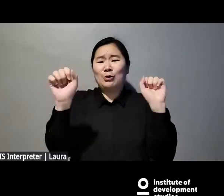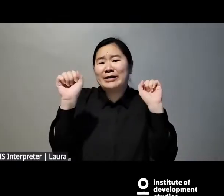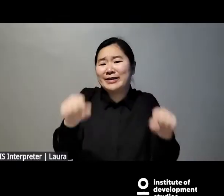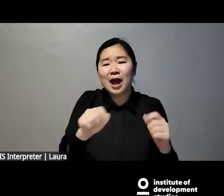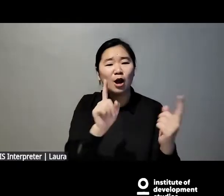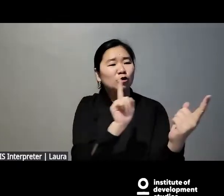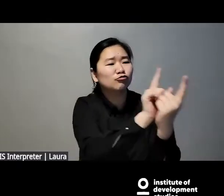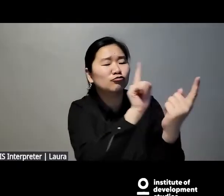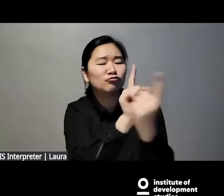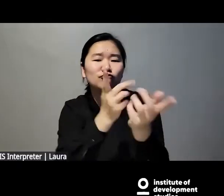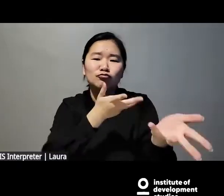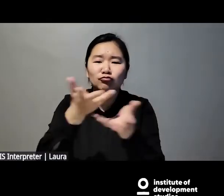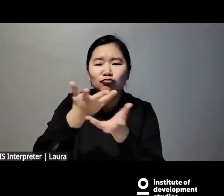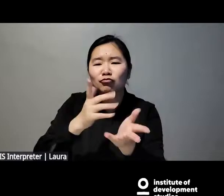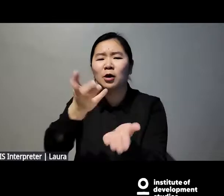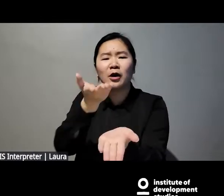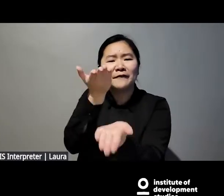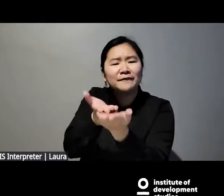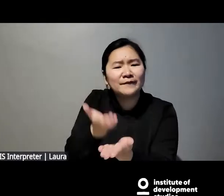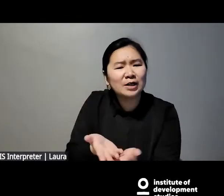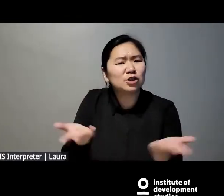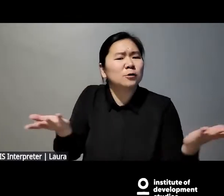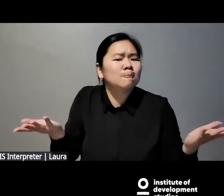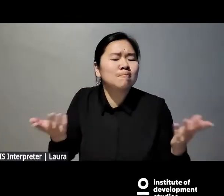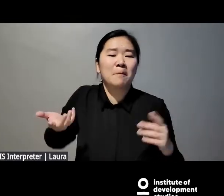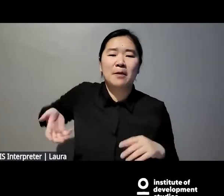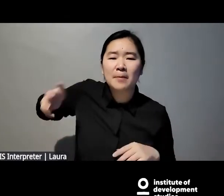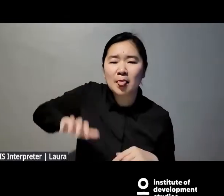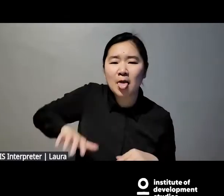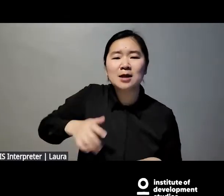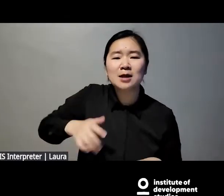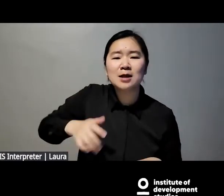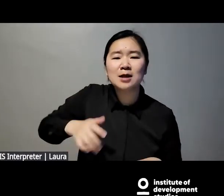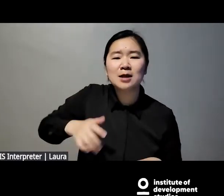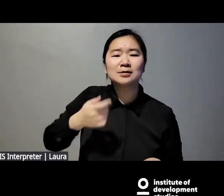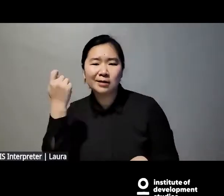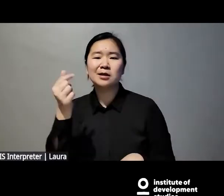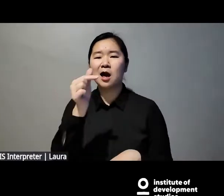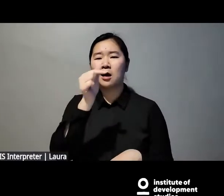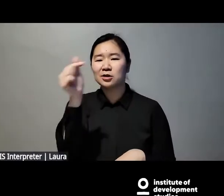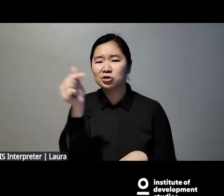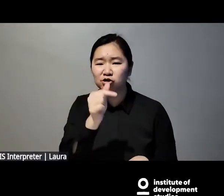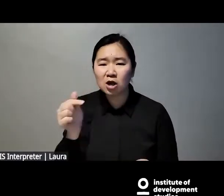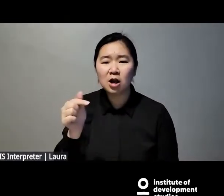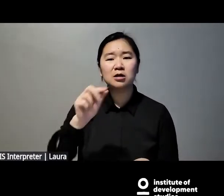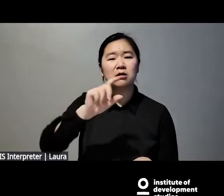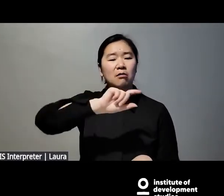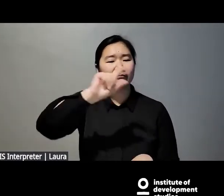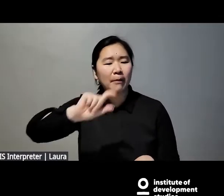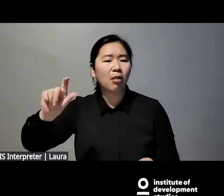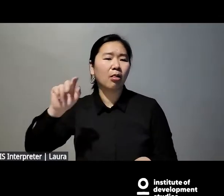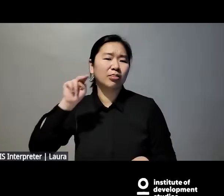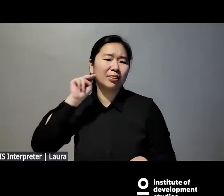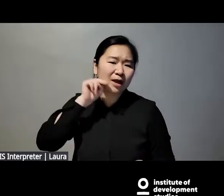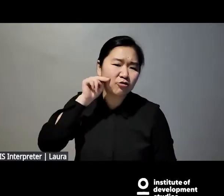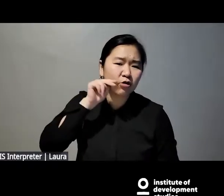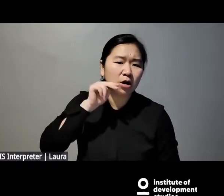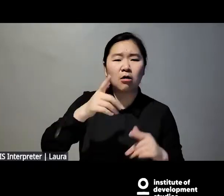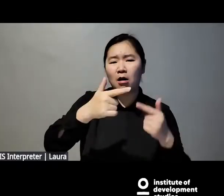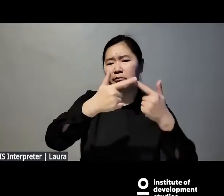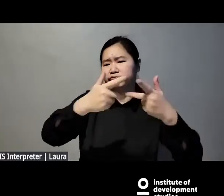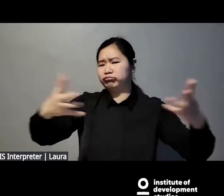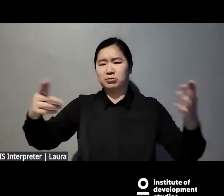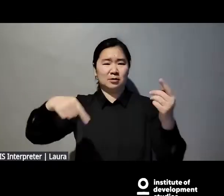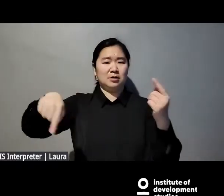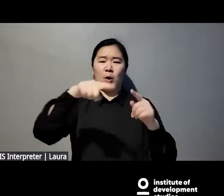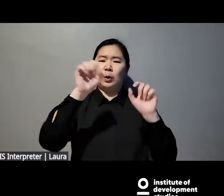often excluded. So they're a marginalised group within a marginalised group. And this is followed by an important paper